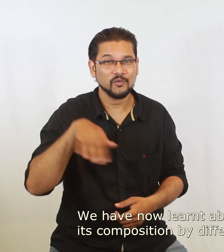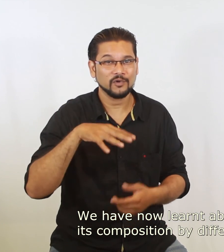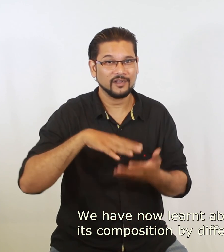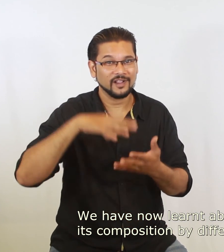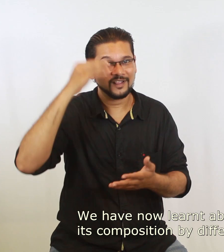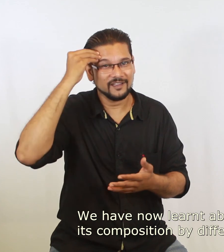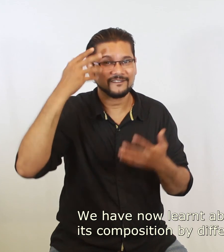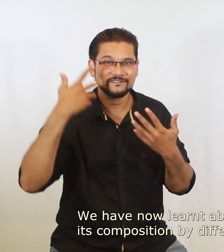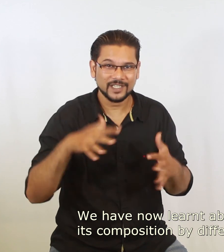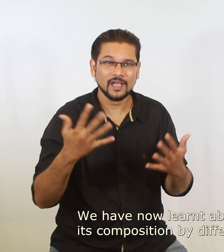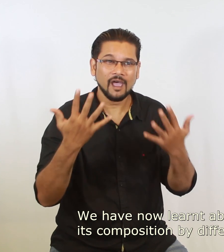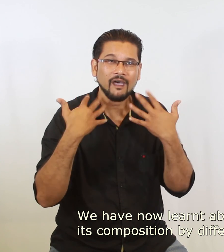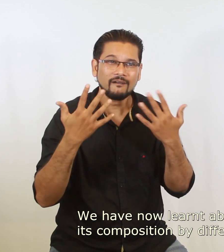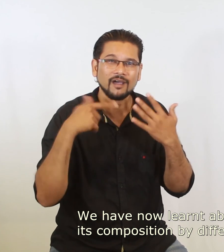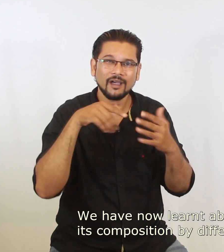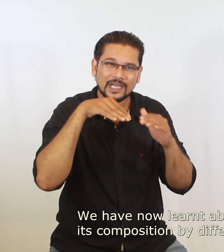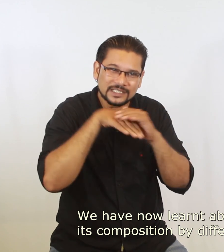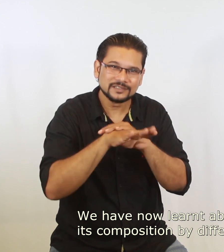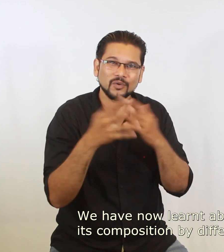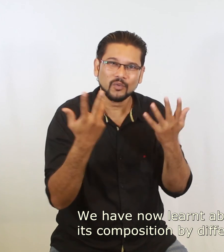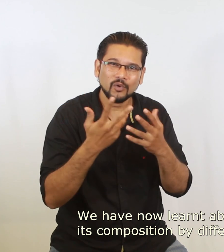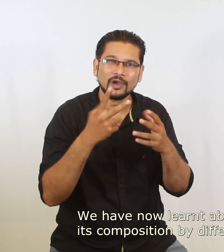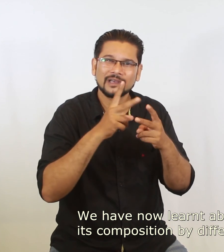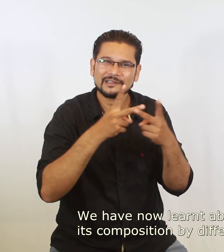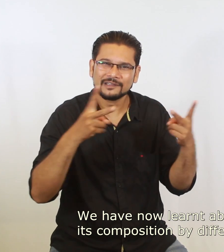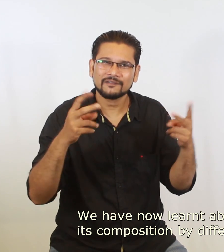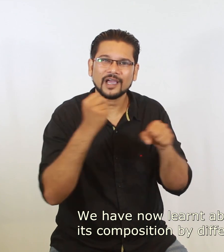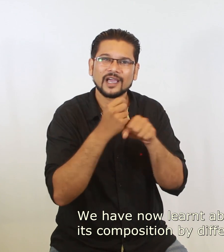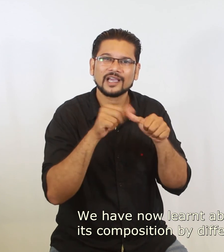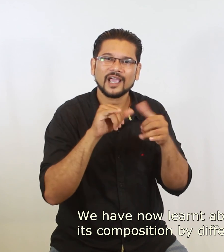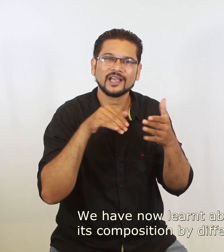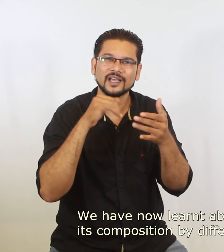We have now learned about the air, its composition by different gases.